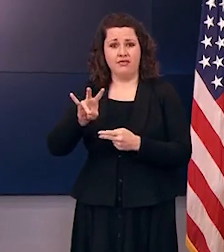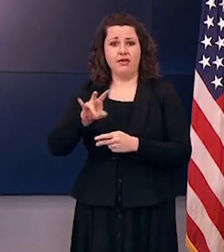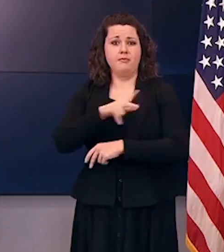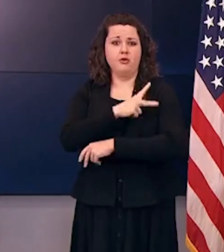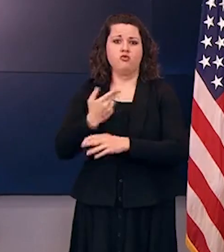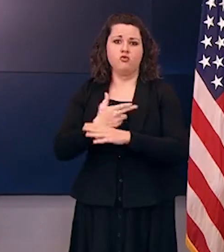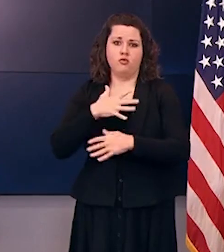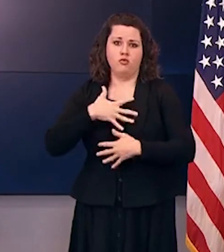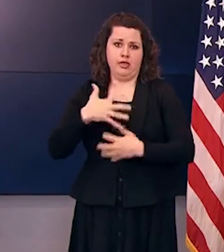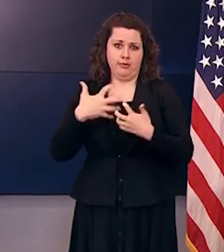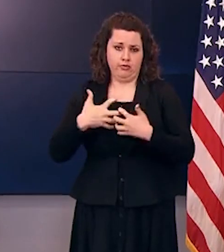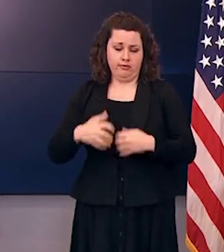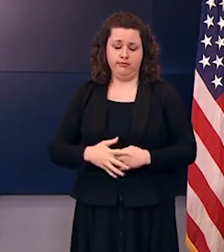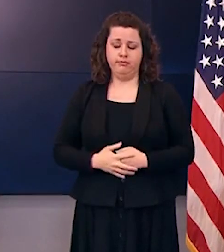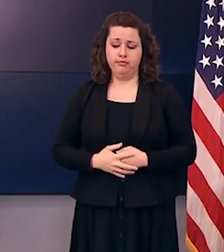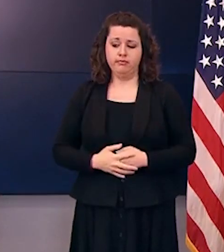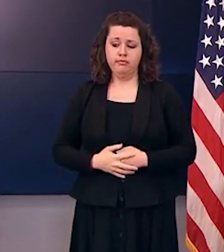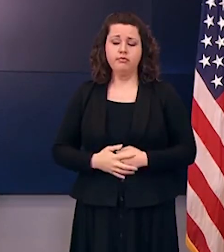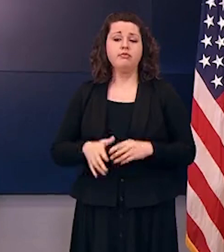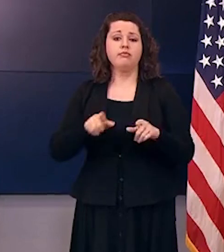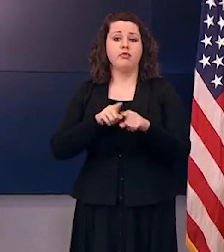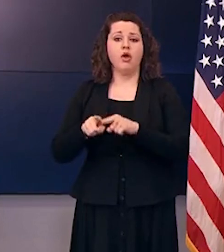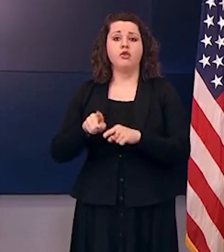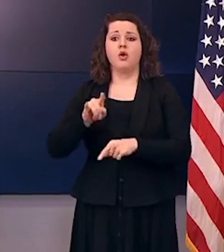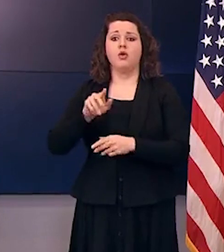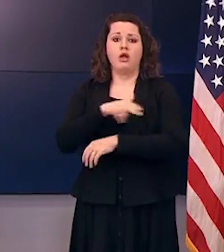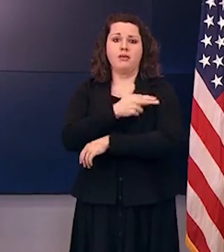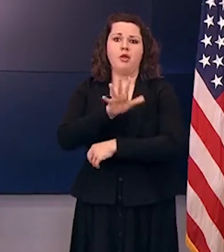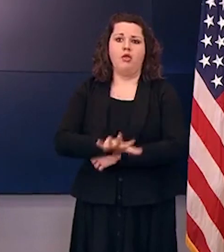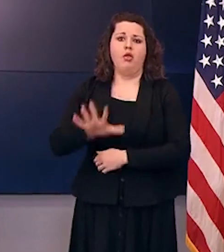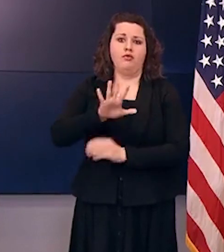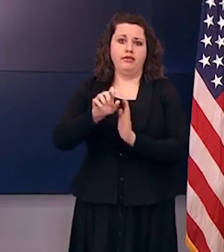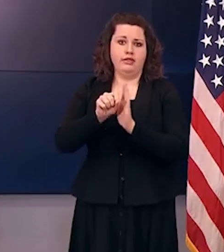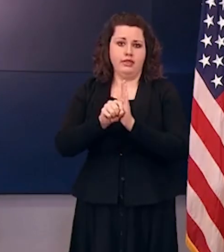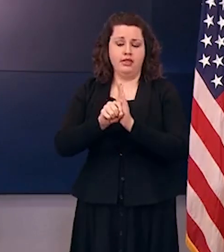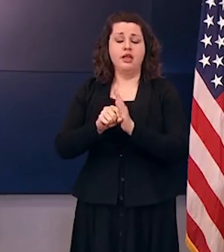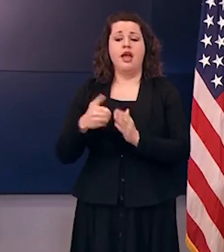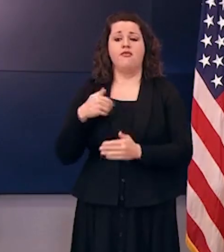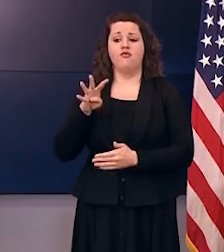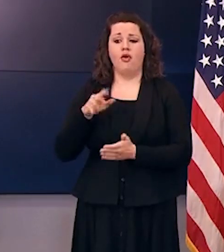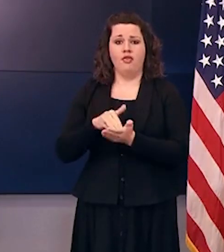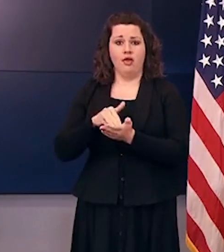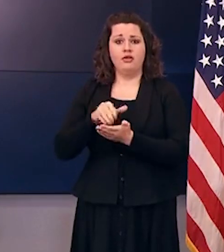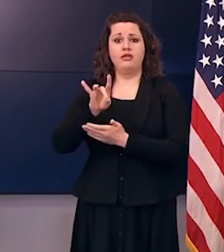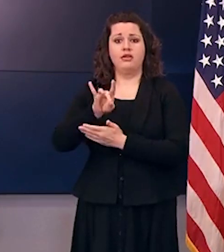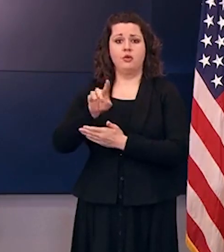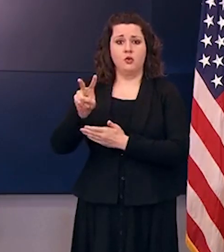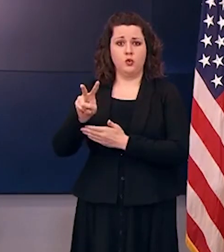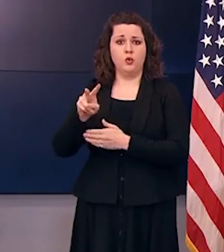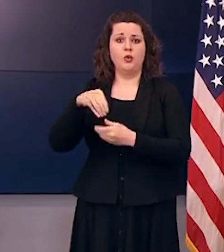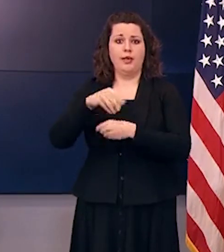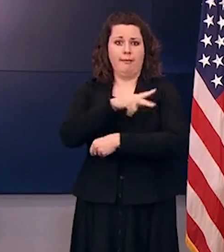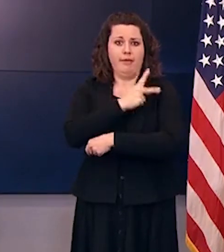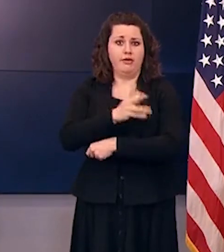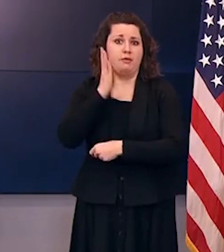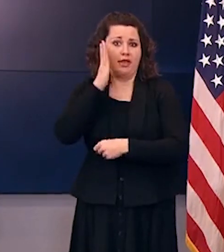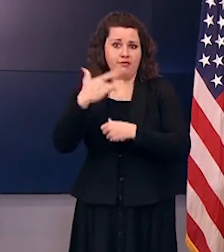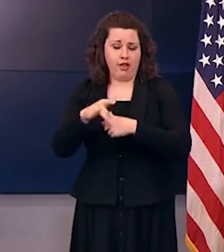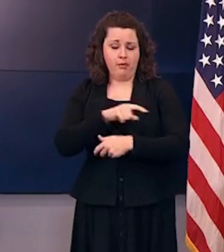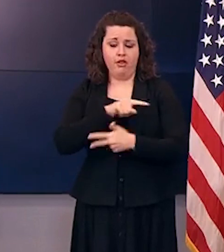on ventilators. Also, in hospitals across the state, there are 4,082 inpatient